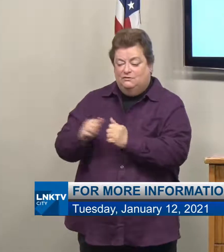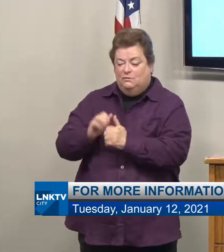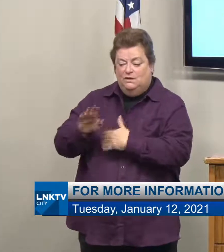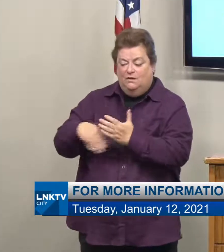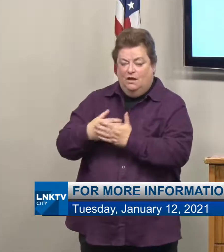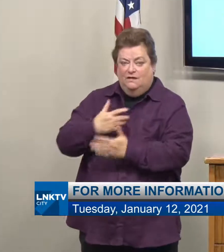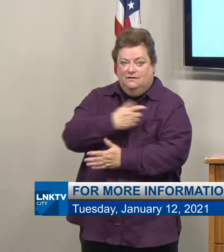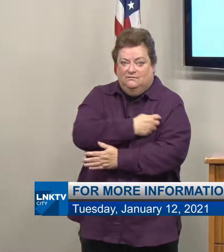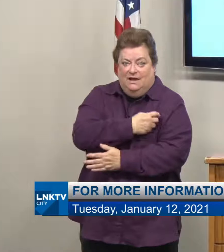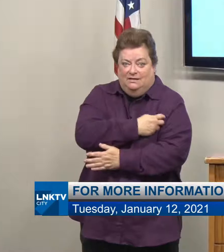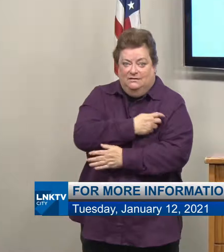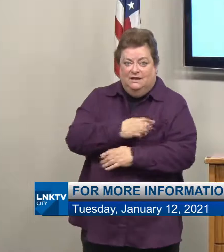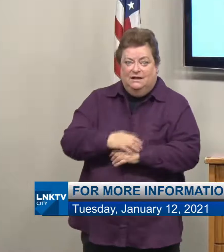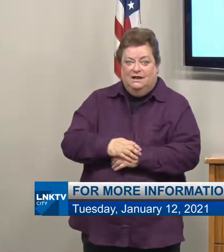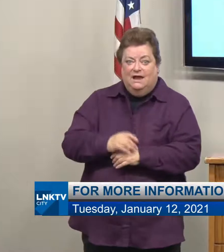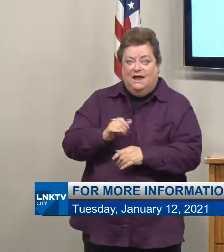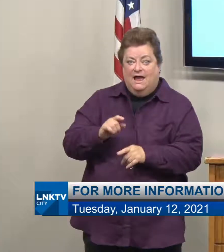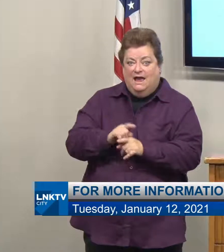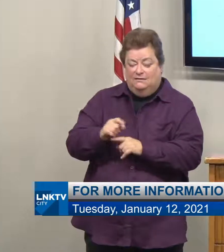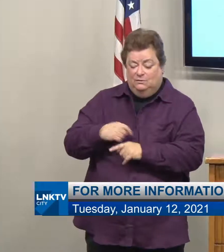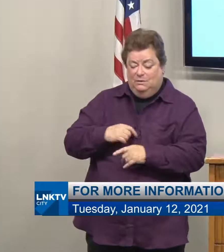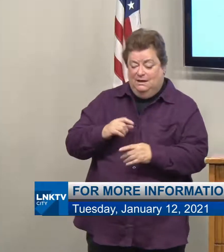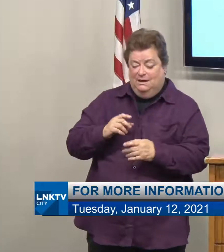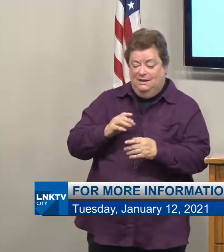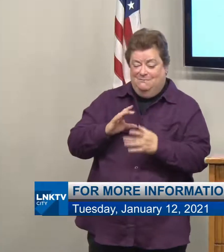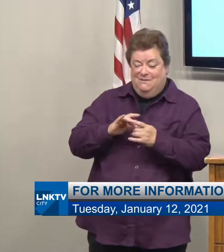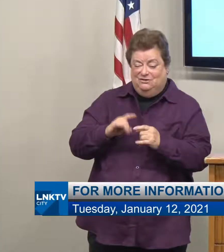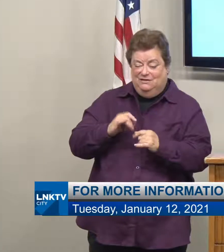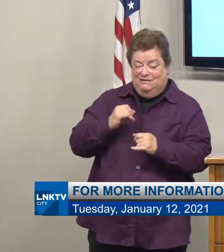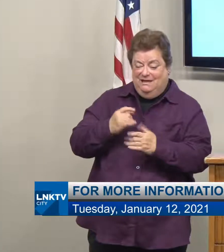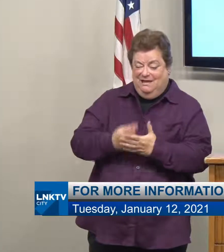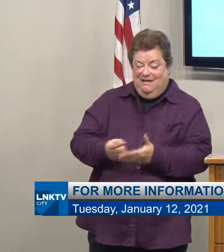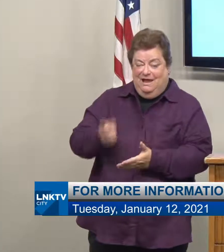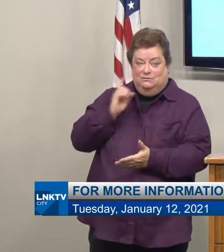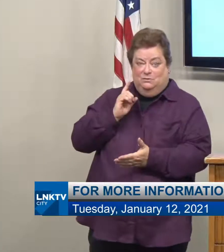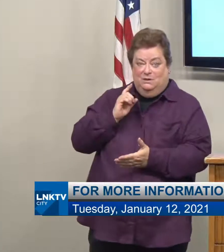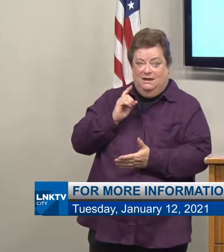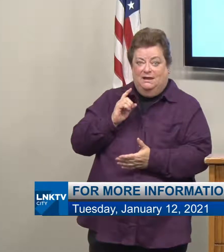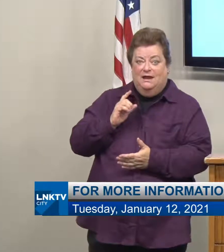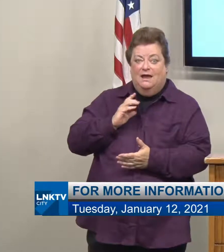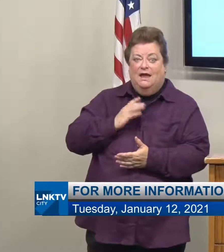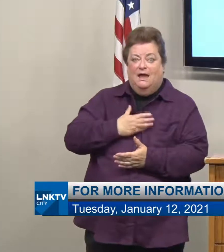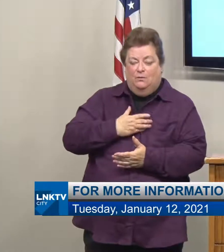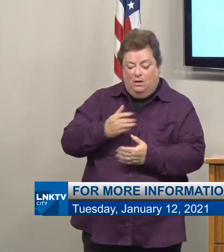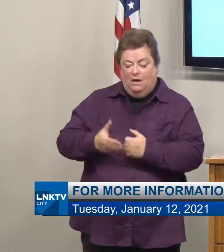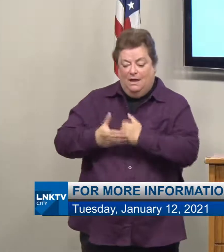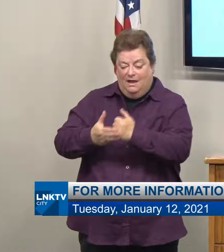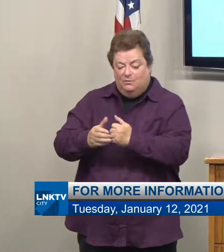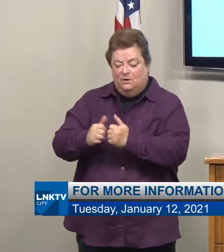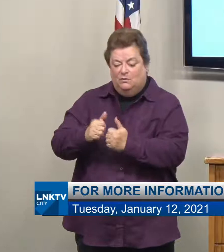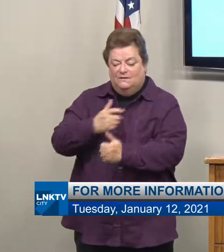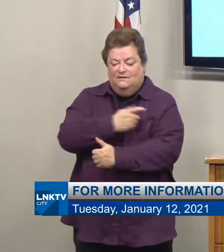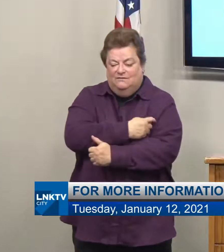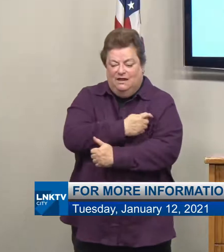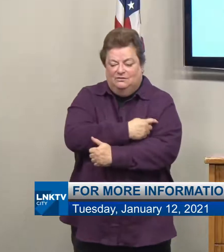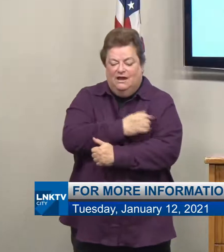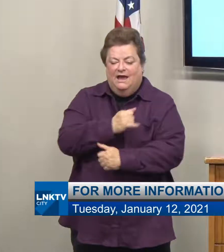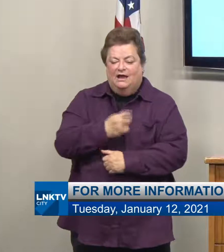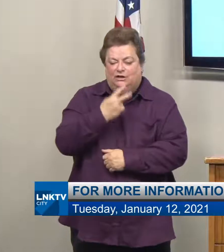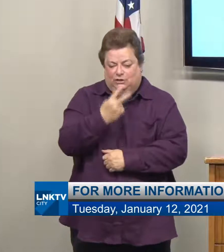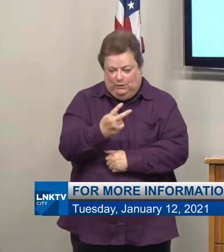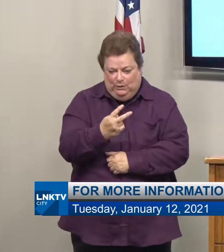we monitor mentioned at the last briefing, the health department was assisting with vaccinations at 2 long-term